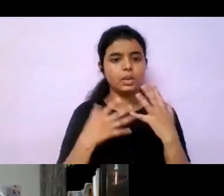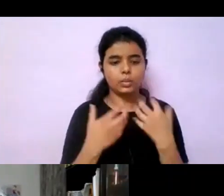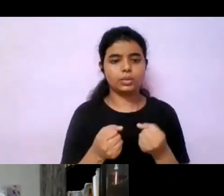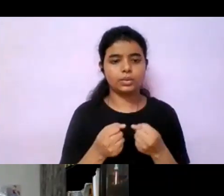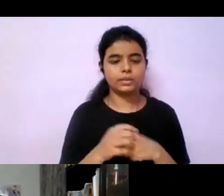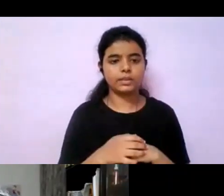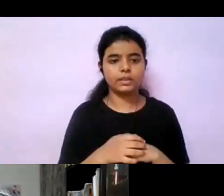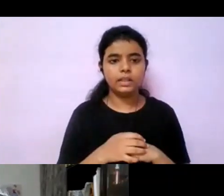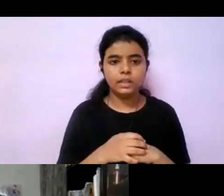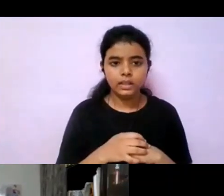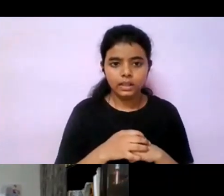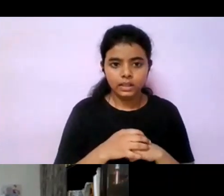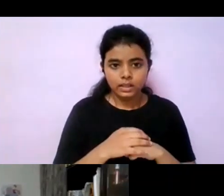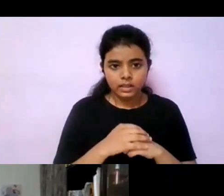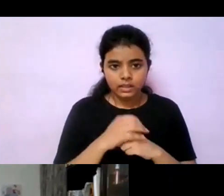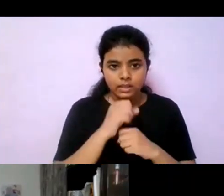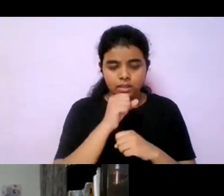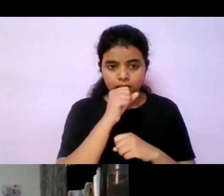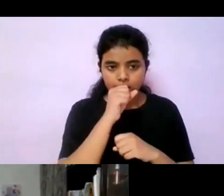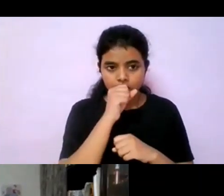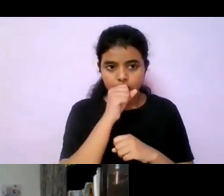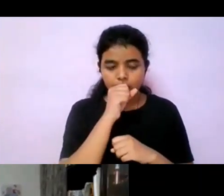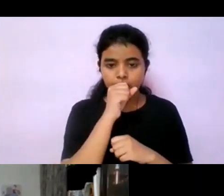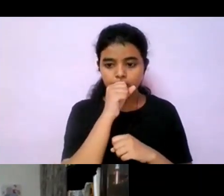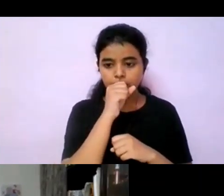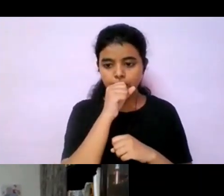Like, I have seen